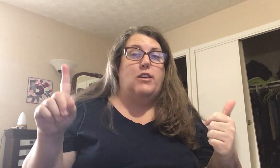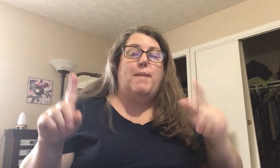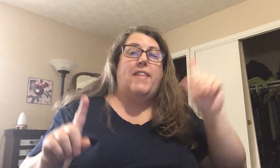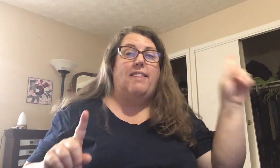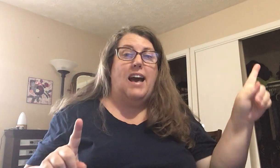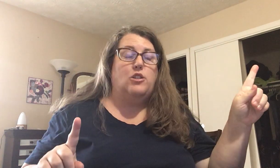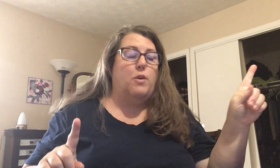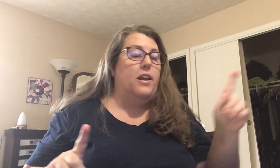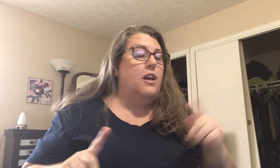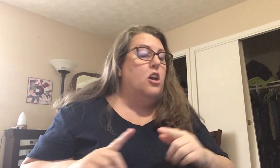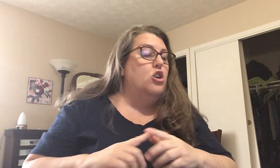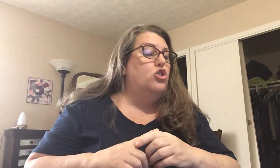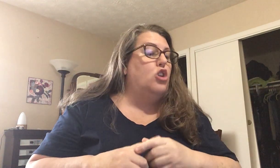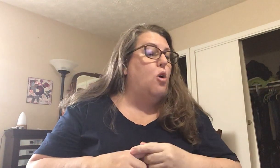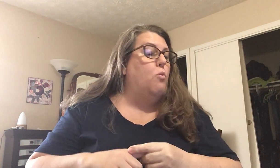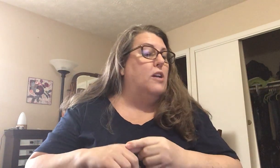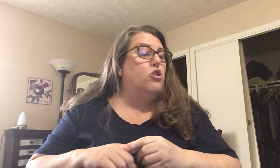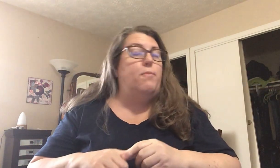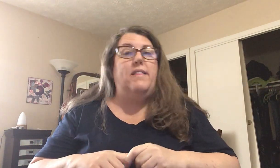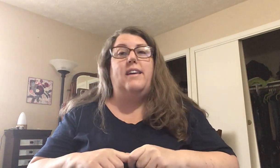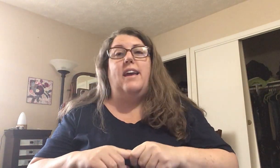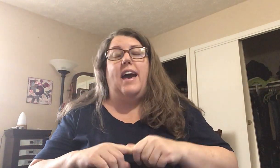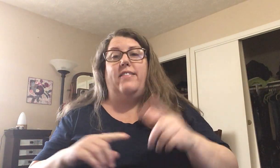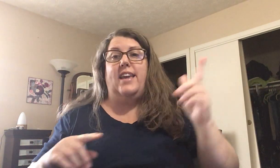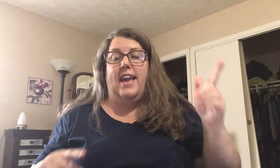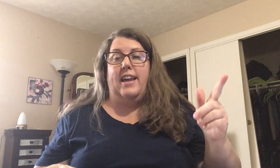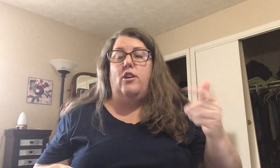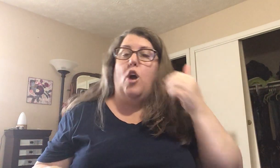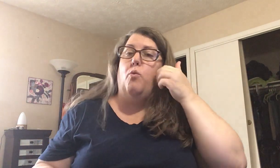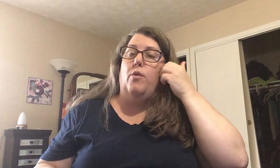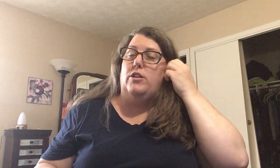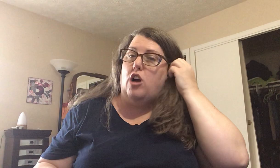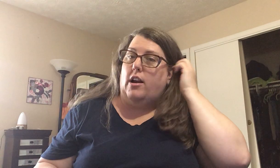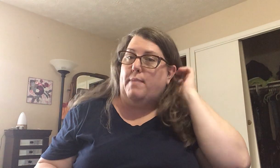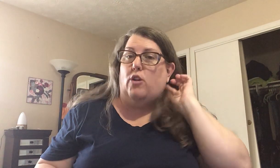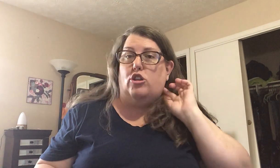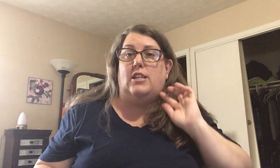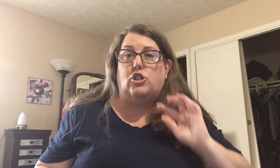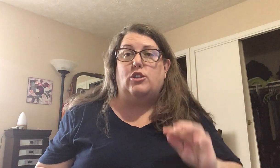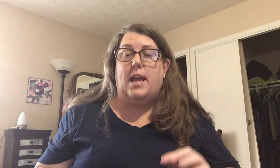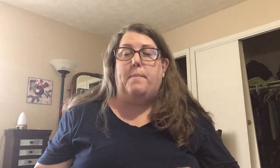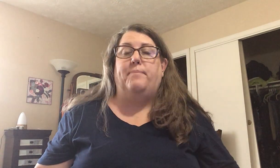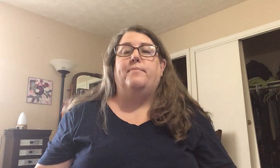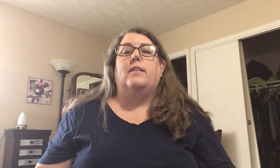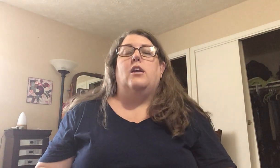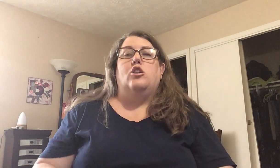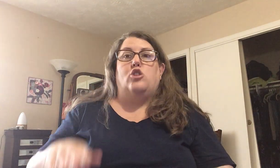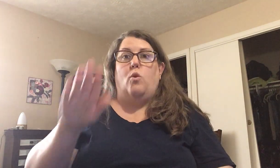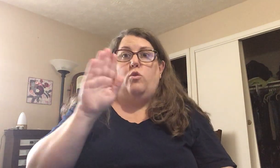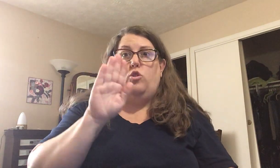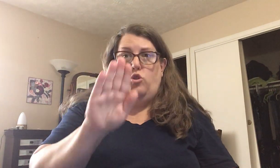about that last one. So, what's going to be at the end, and what are we talking about? Your teacher's name. So,